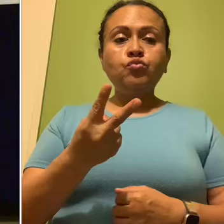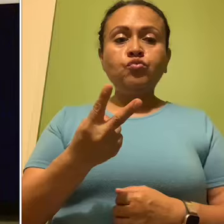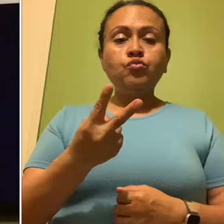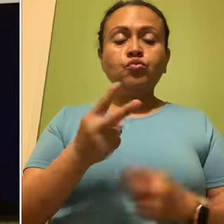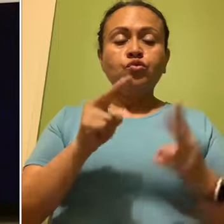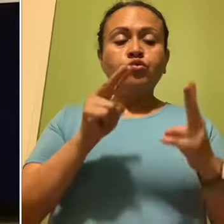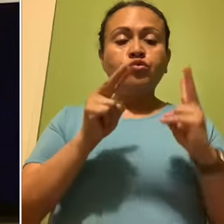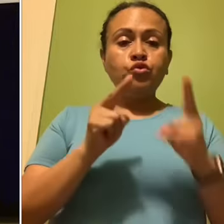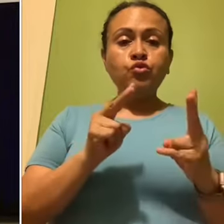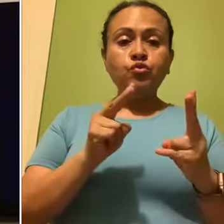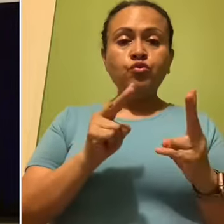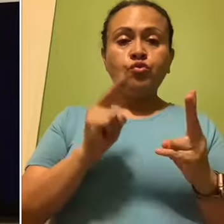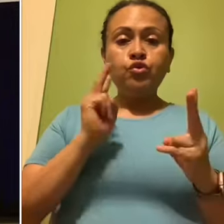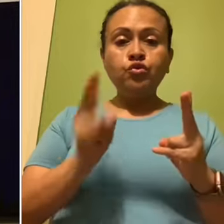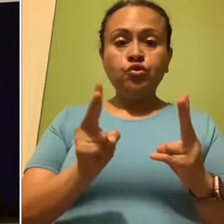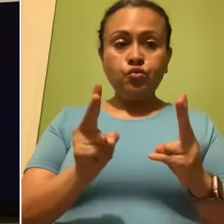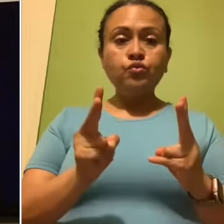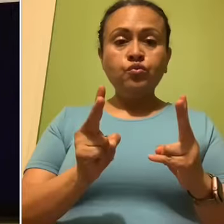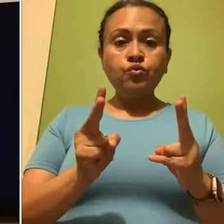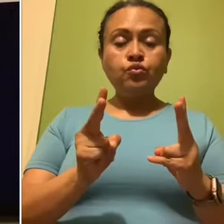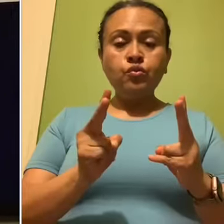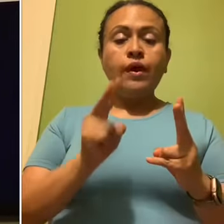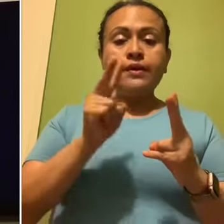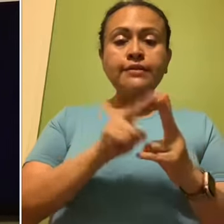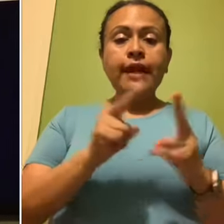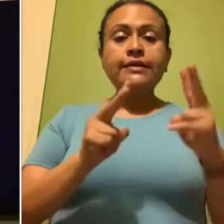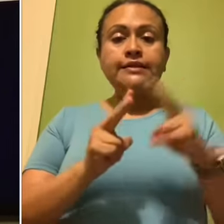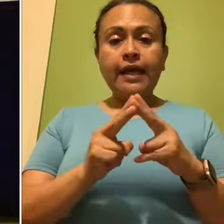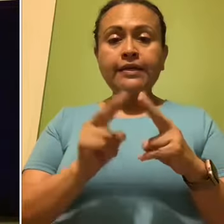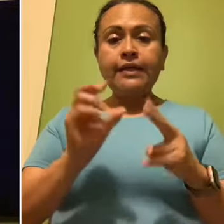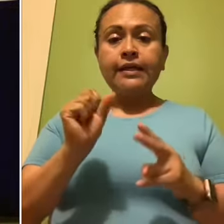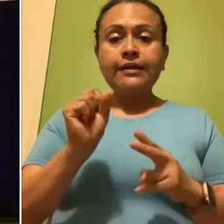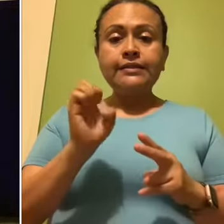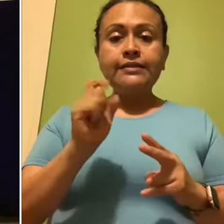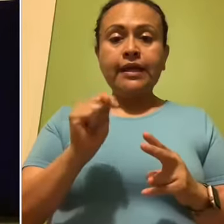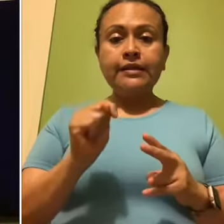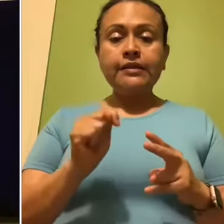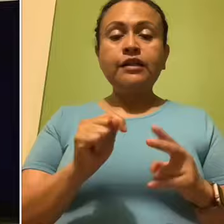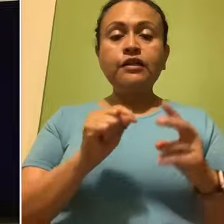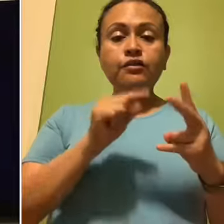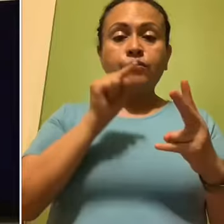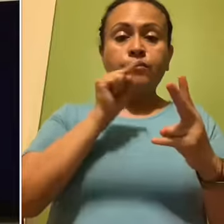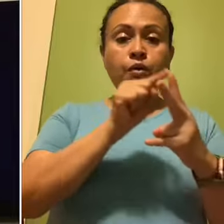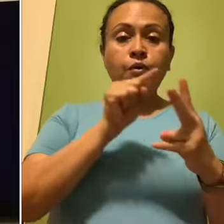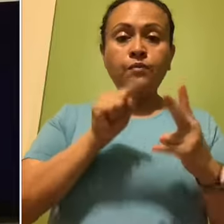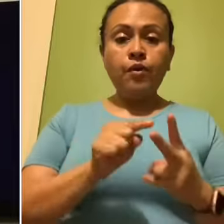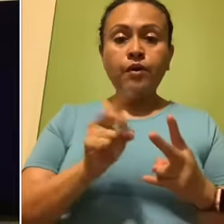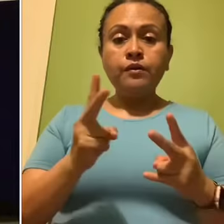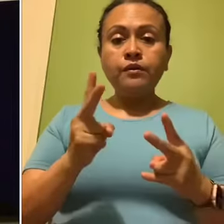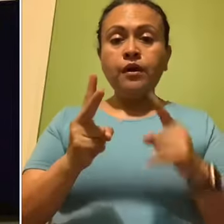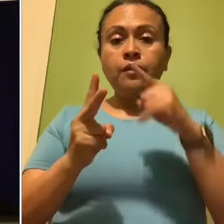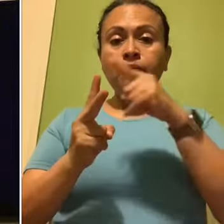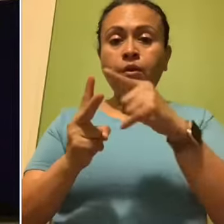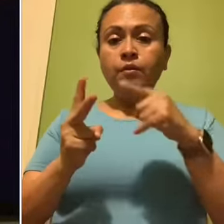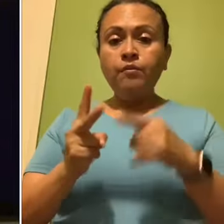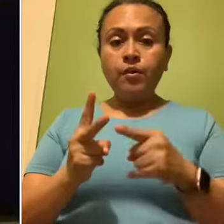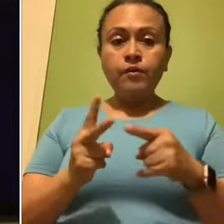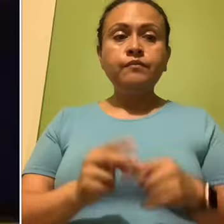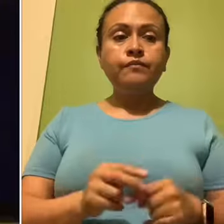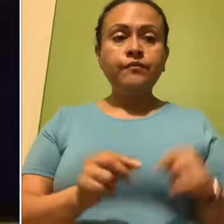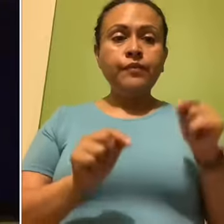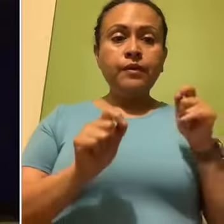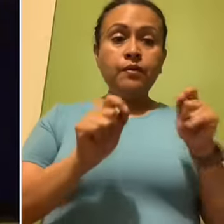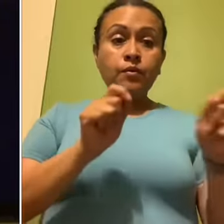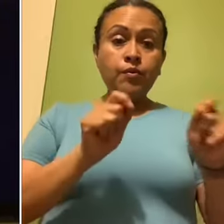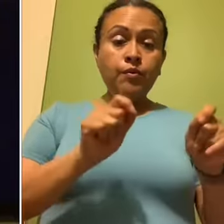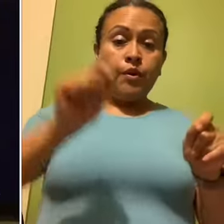two sets of 2 points. So let's say that's a point there. Let me do it in a different color. Let me start at